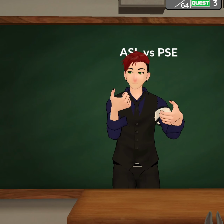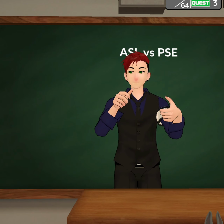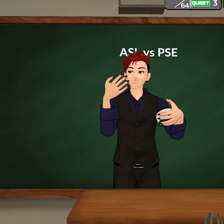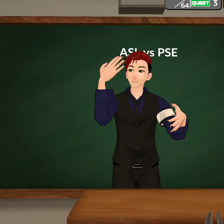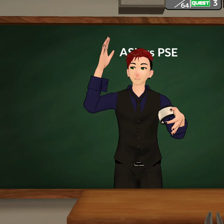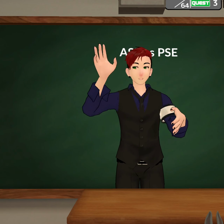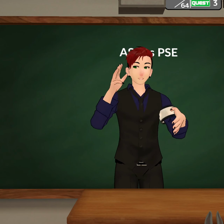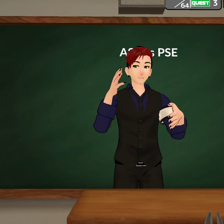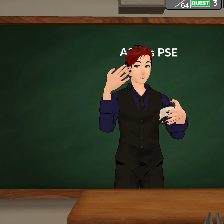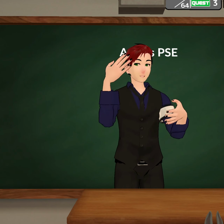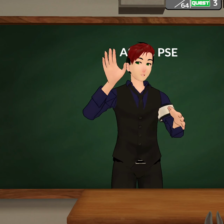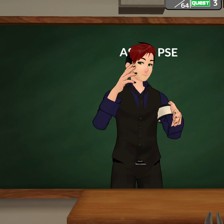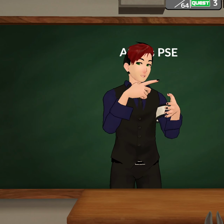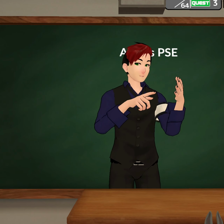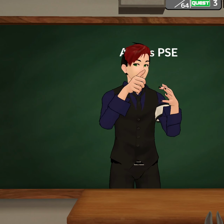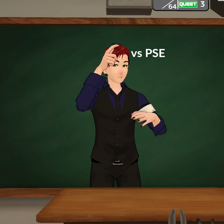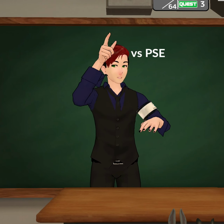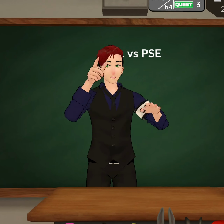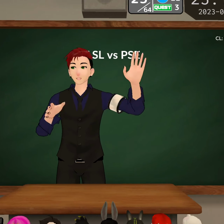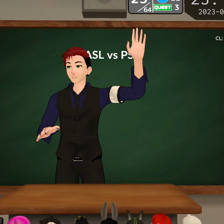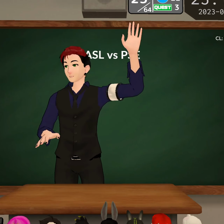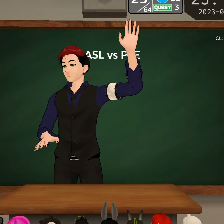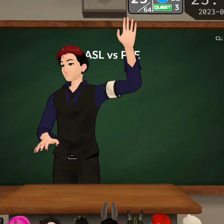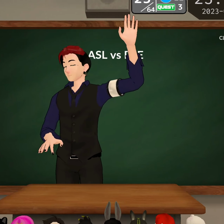Is anybody who doesn't know, is not familiar with that concept?